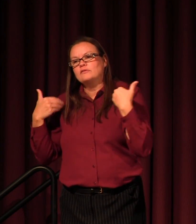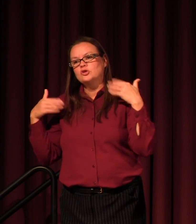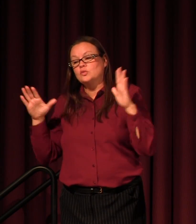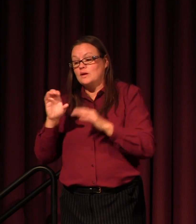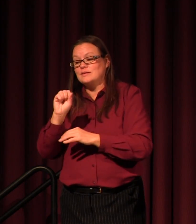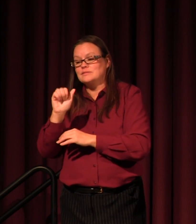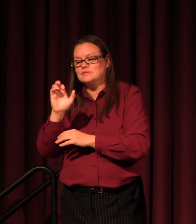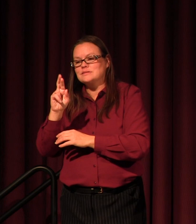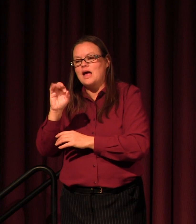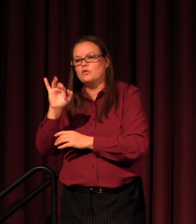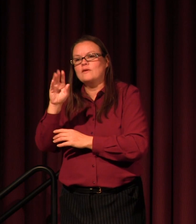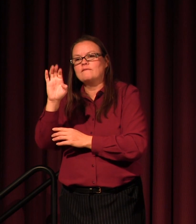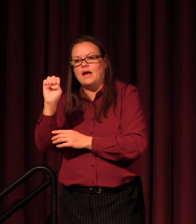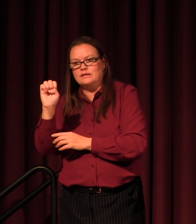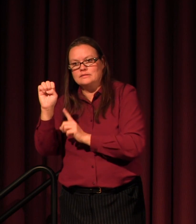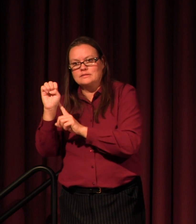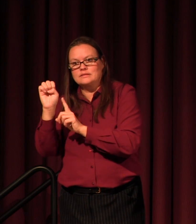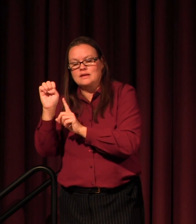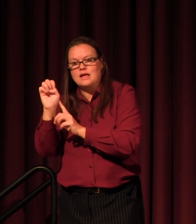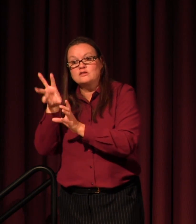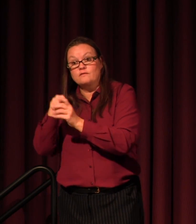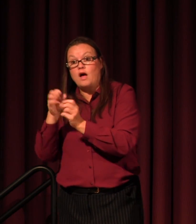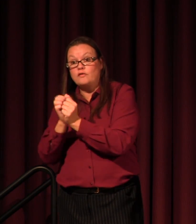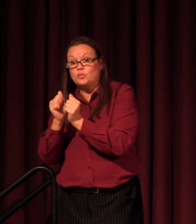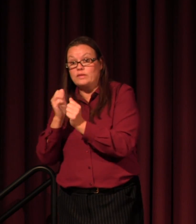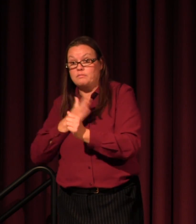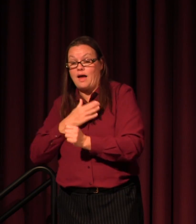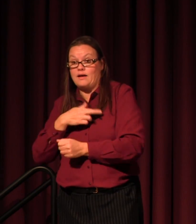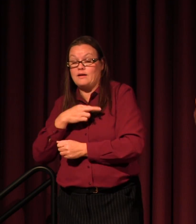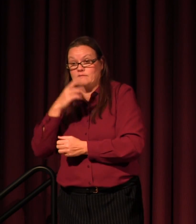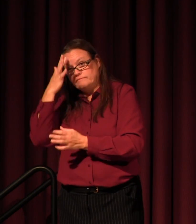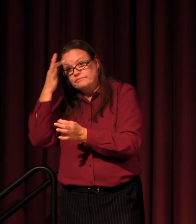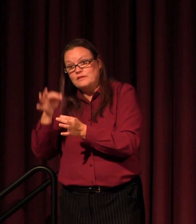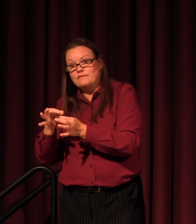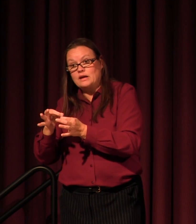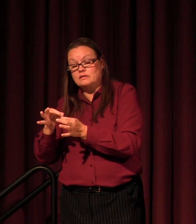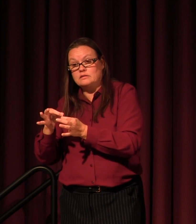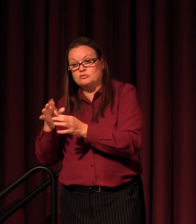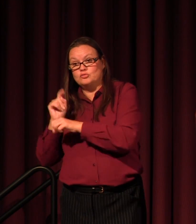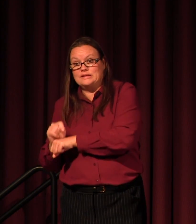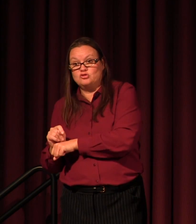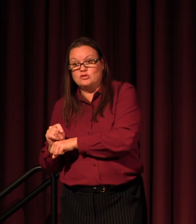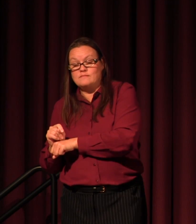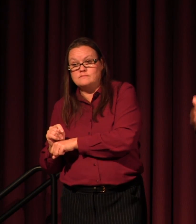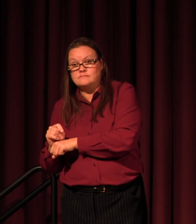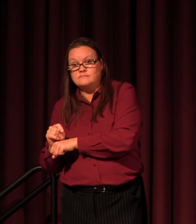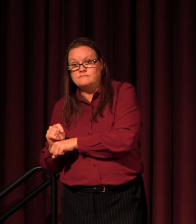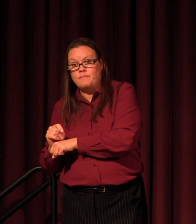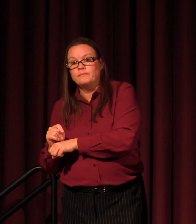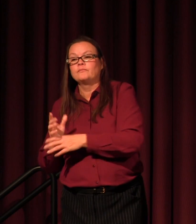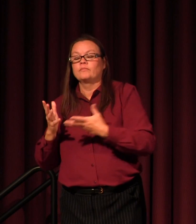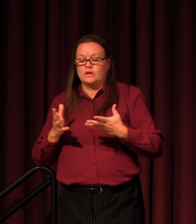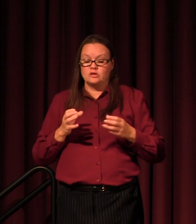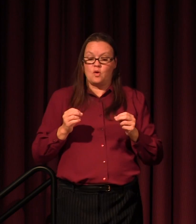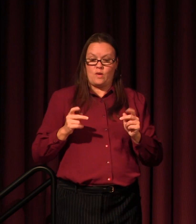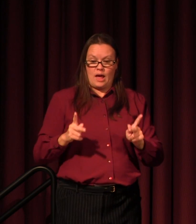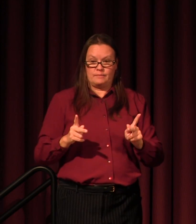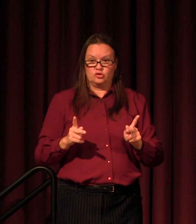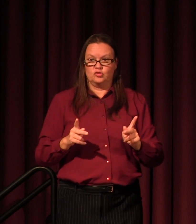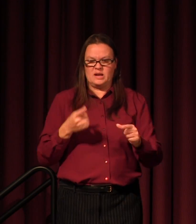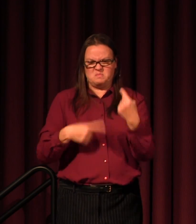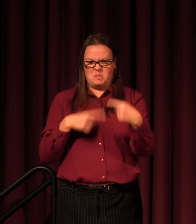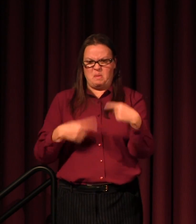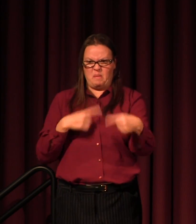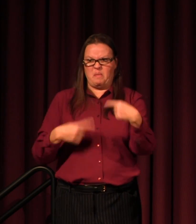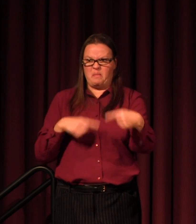tradition. And so it is an opportunity for me to sacrifice for love in that moment. I